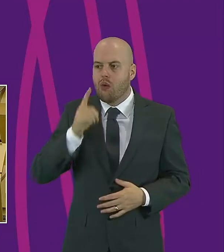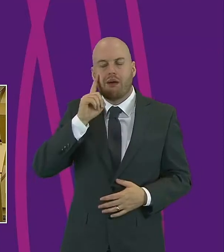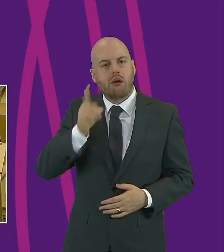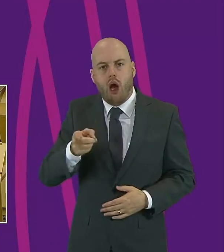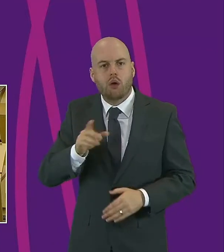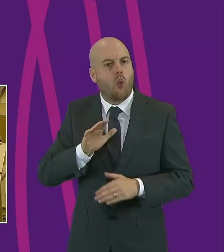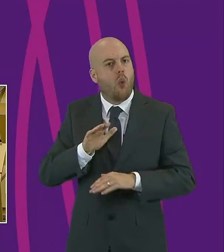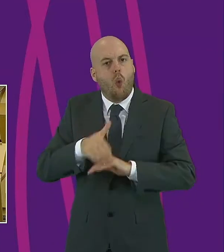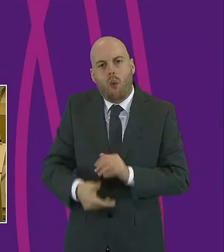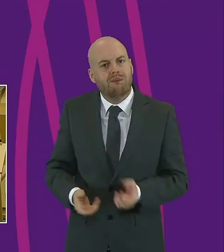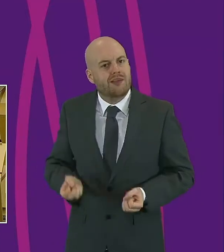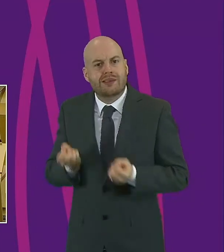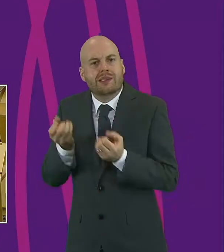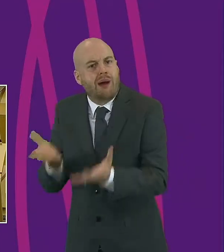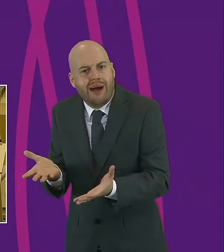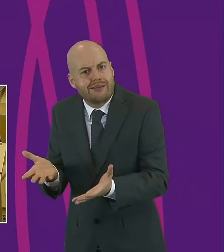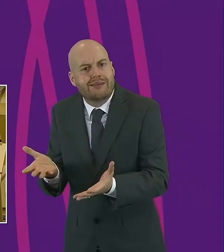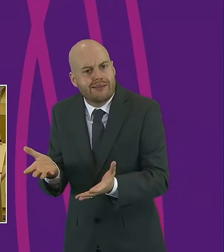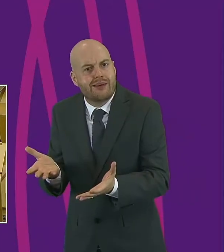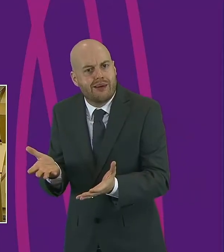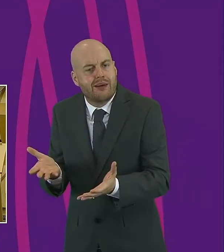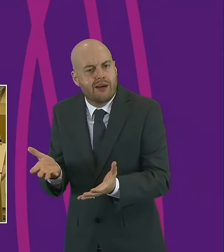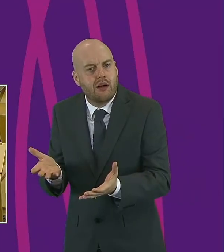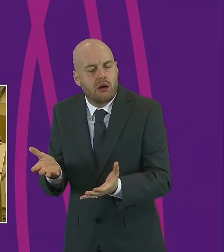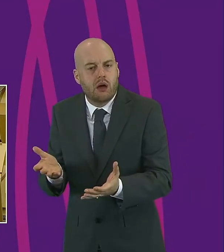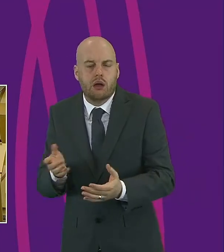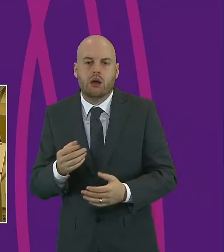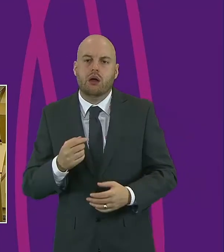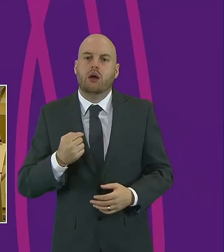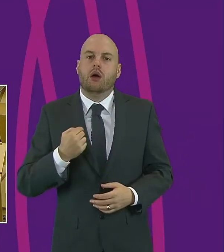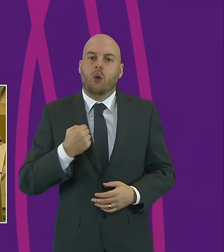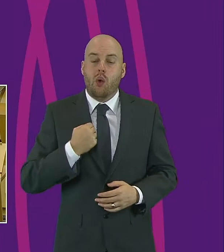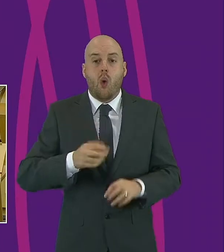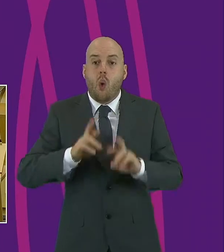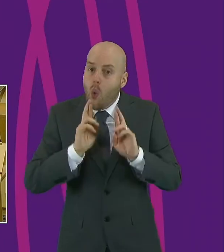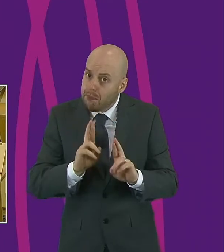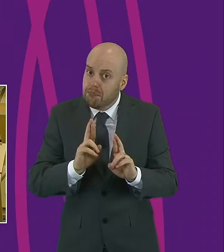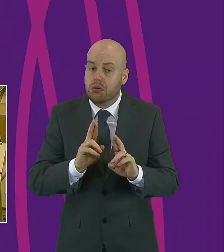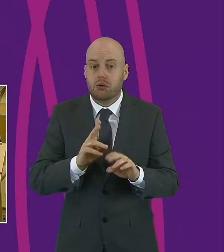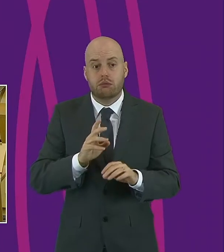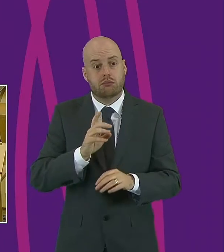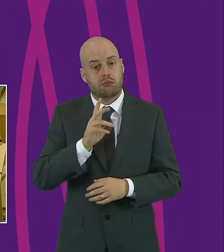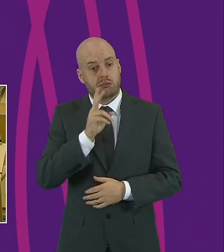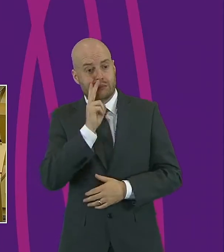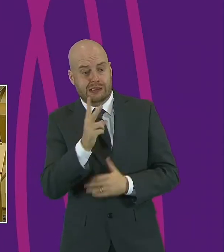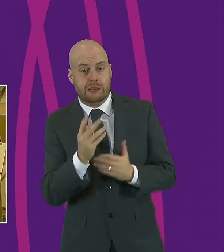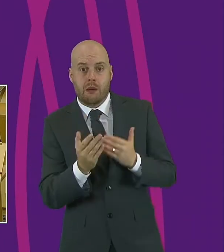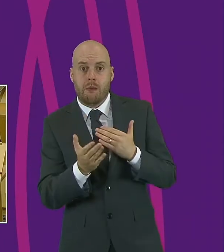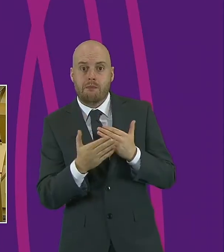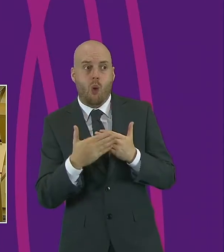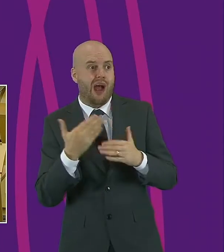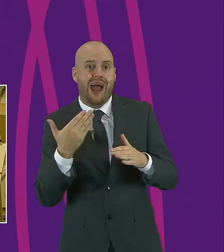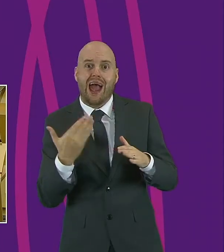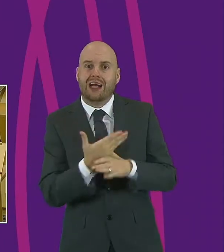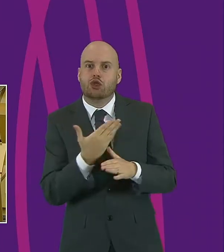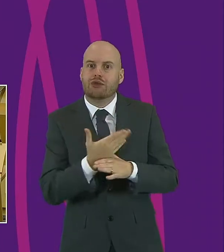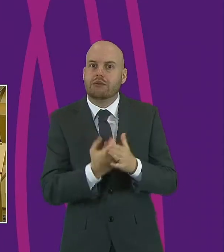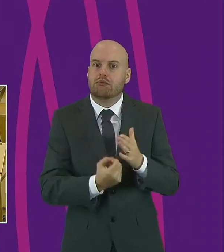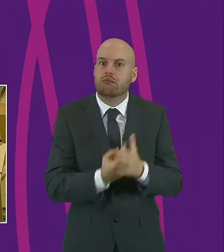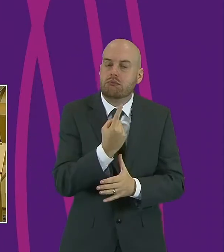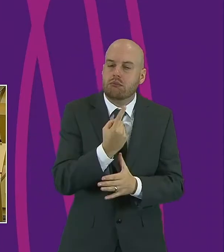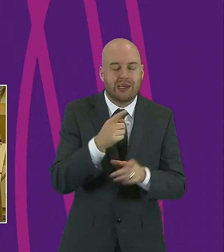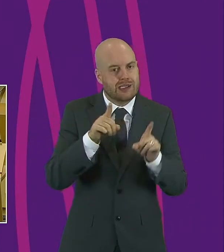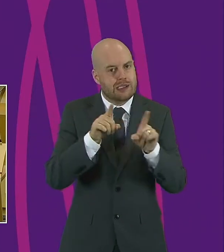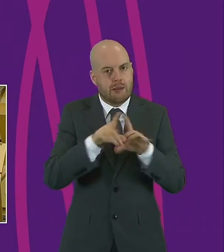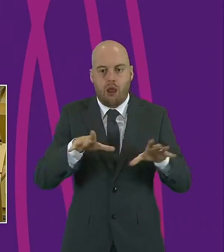limit in how much we can make available. We hope that we will see more action, just as we've seen welcome action so far from the